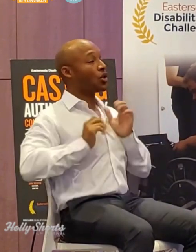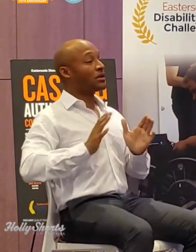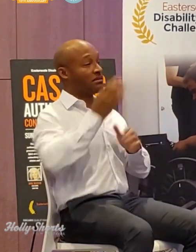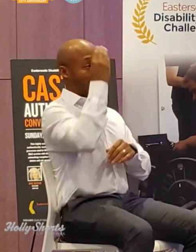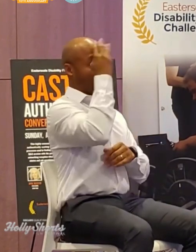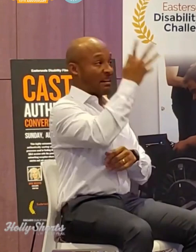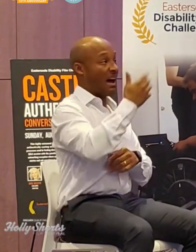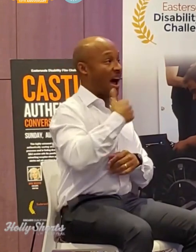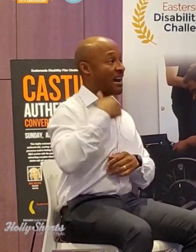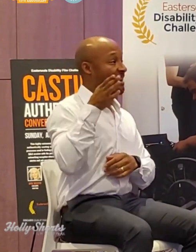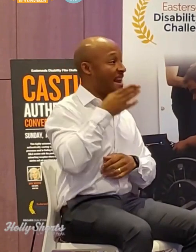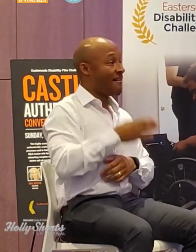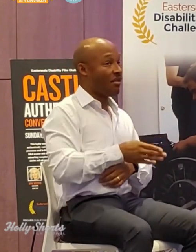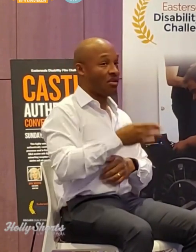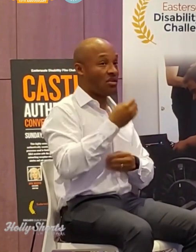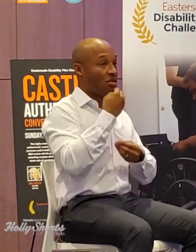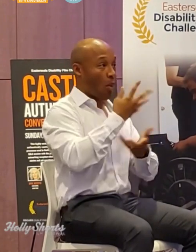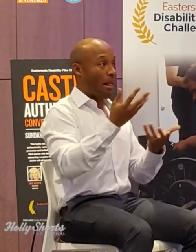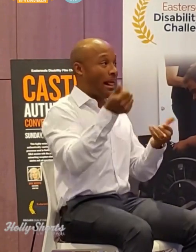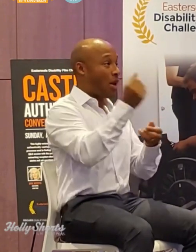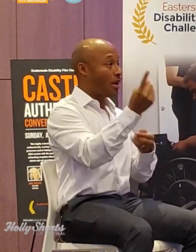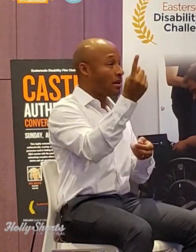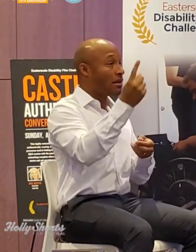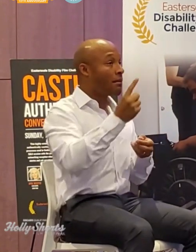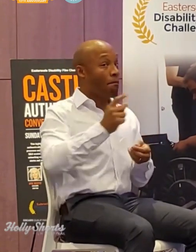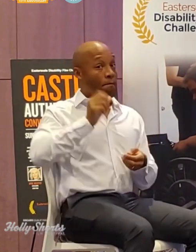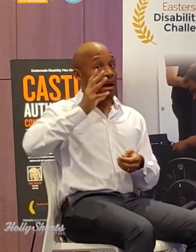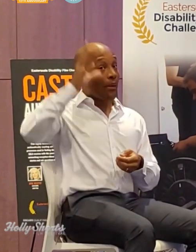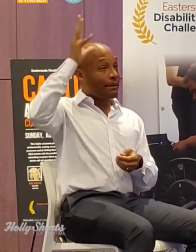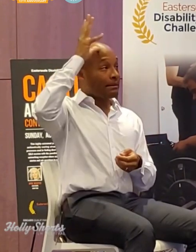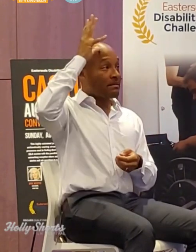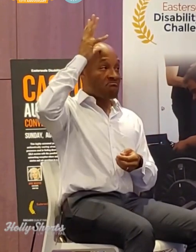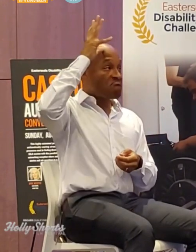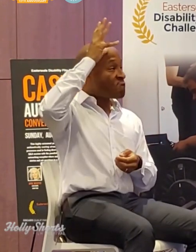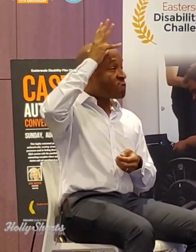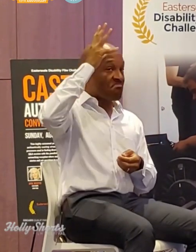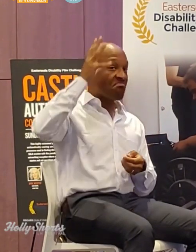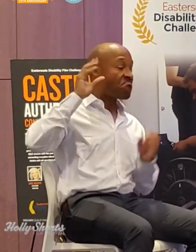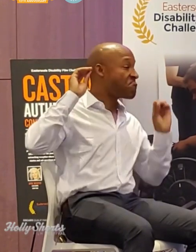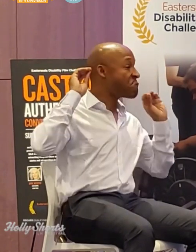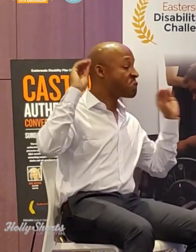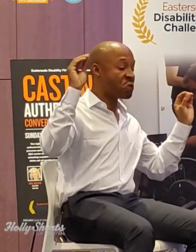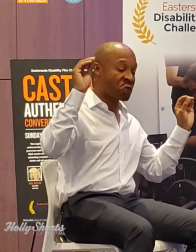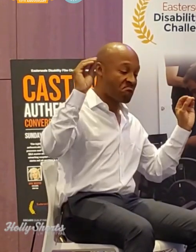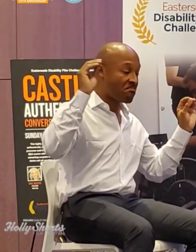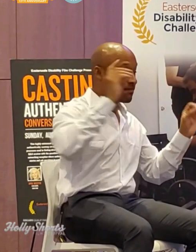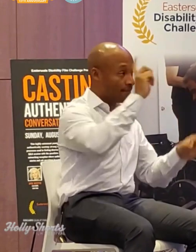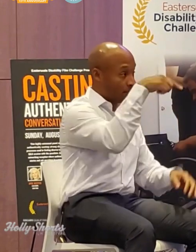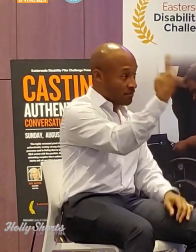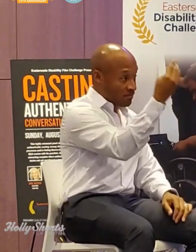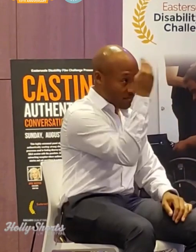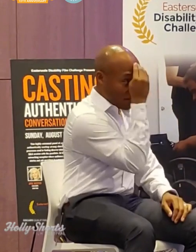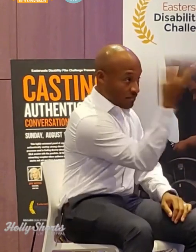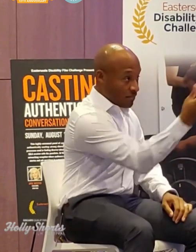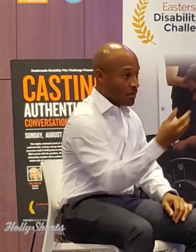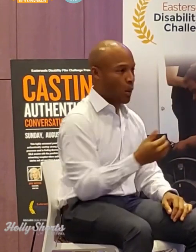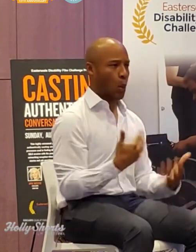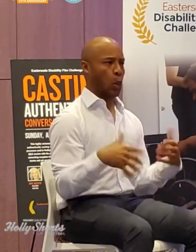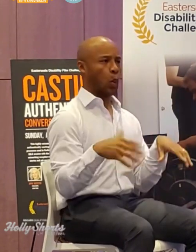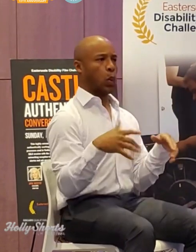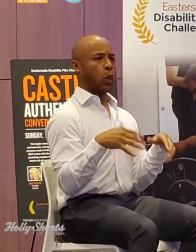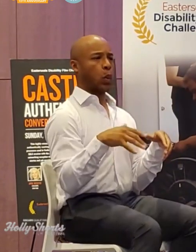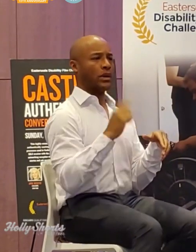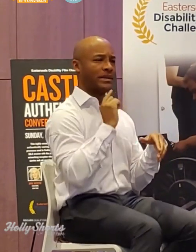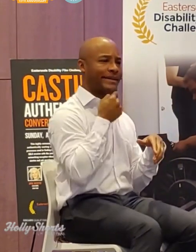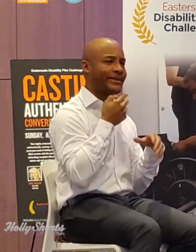this, you know? And so you better believe that we do have those conversations, actually, but we have to be really careful and delicate, because we could